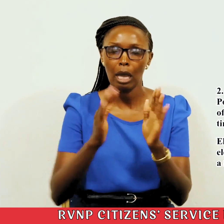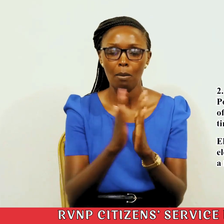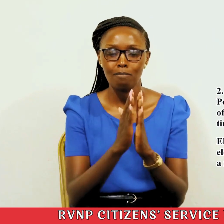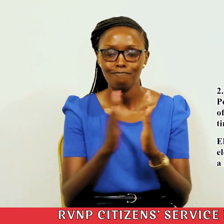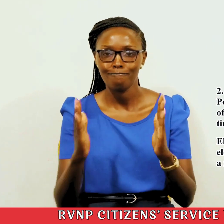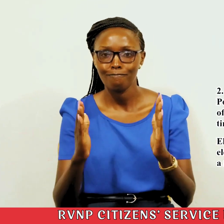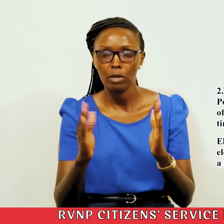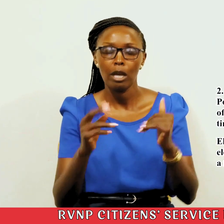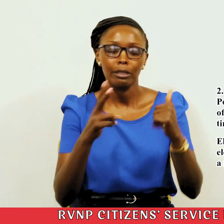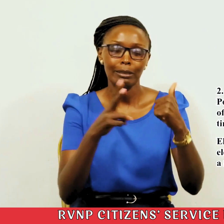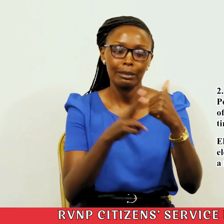7 days.